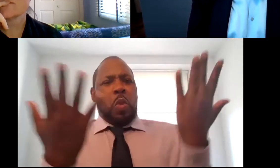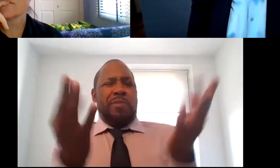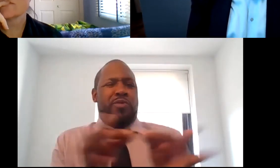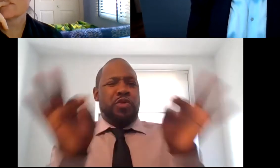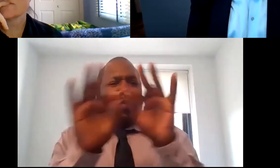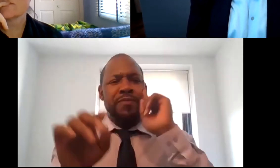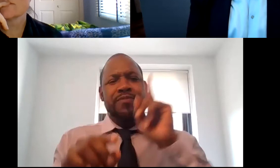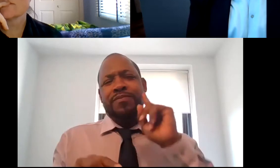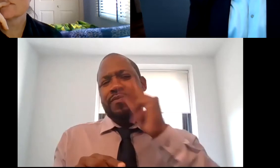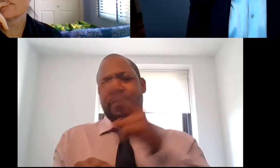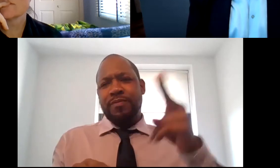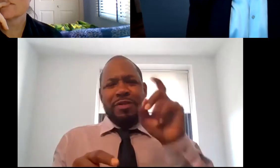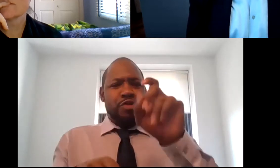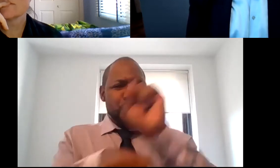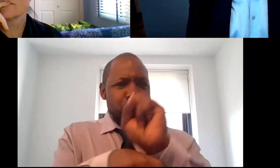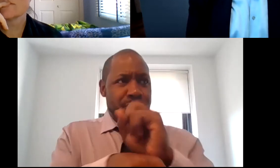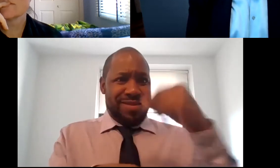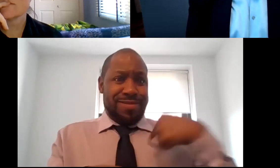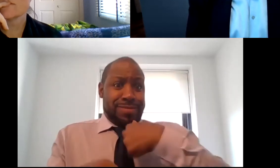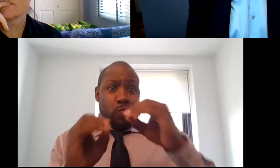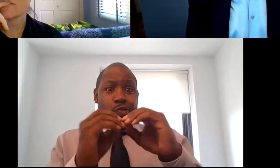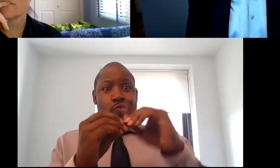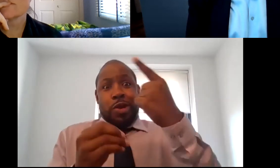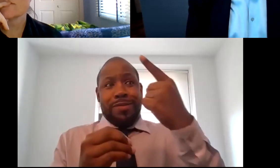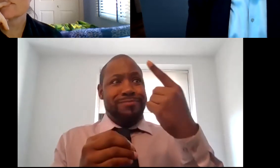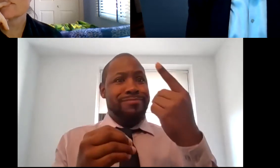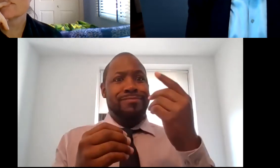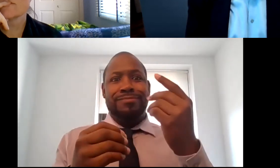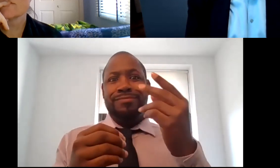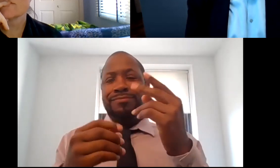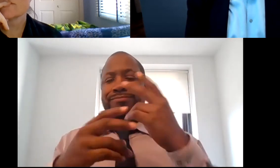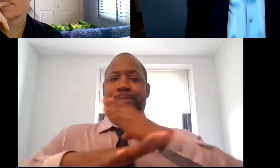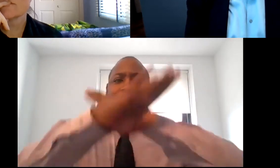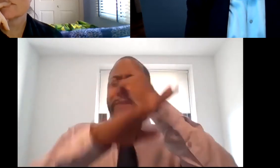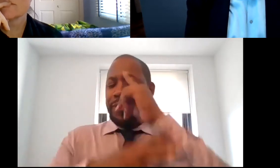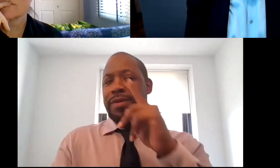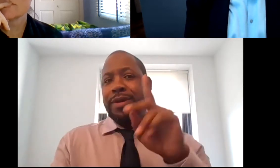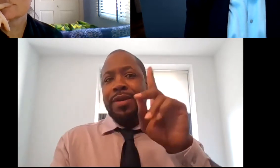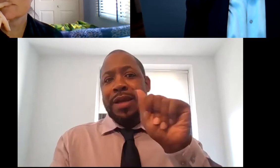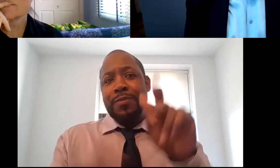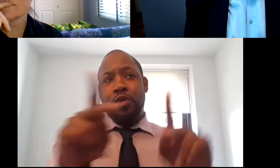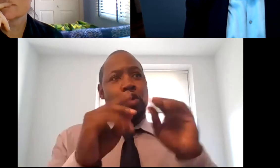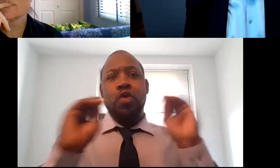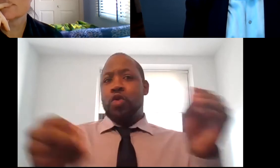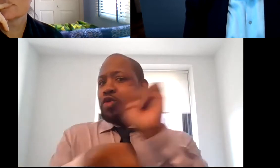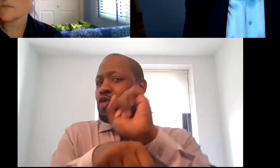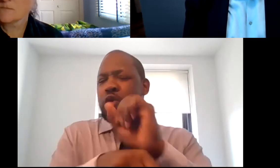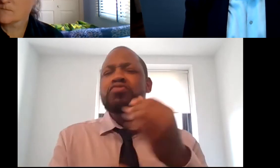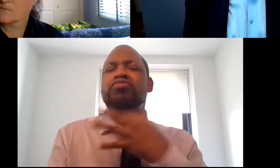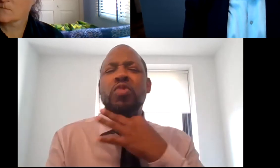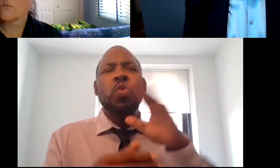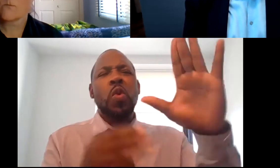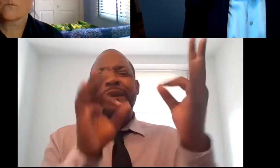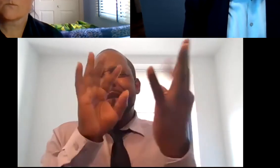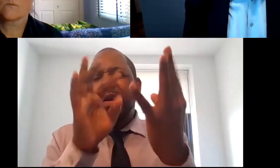sweet, but with an understanding that this is not threatening, but we're doing something, you know, where we're looking to